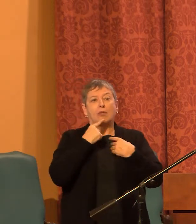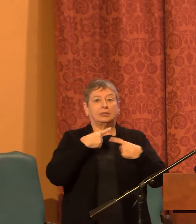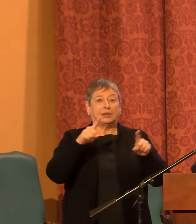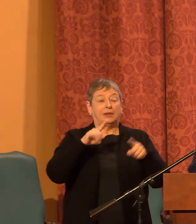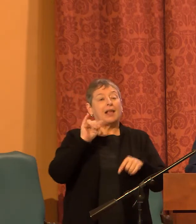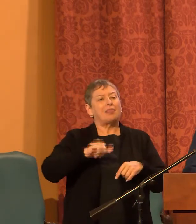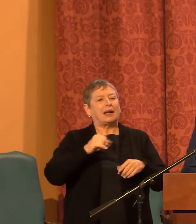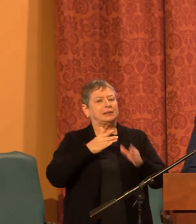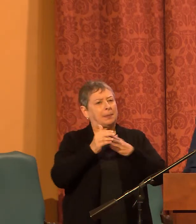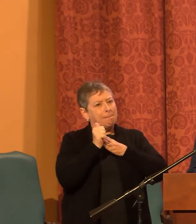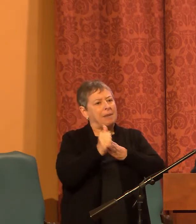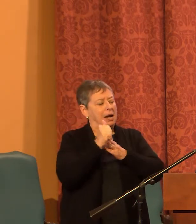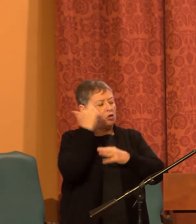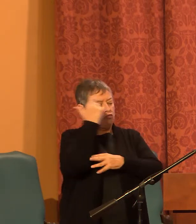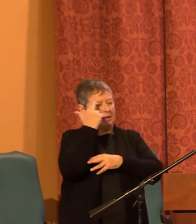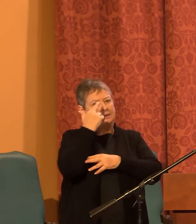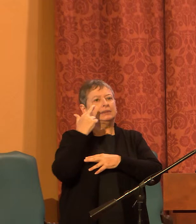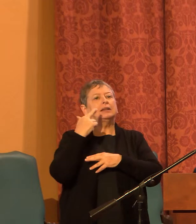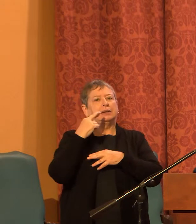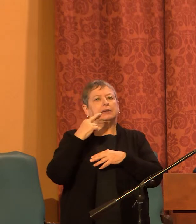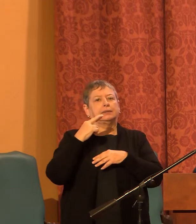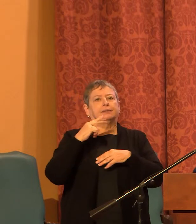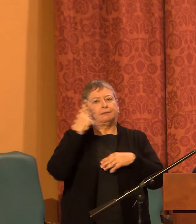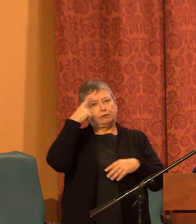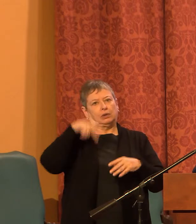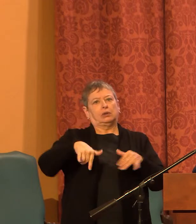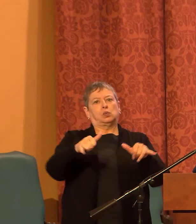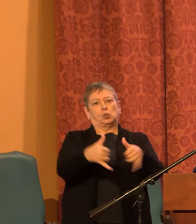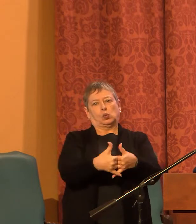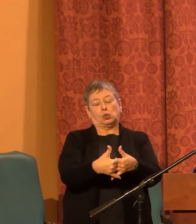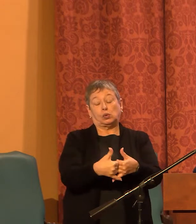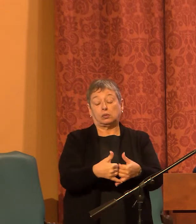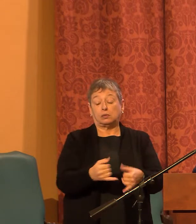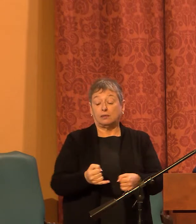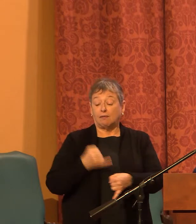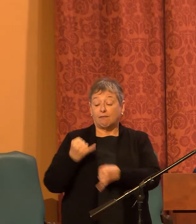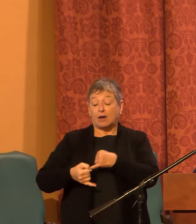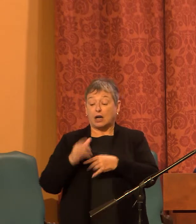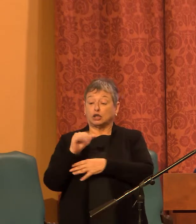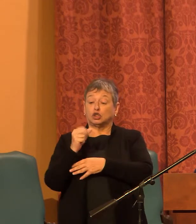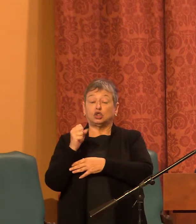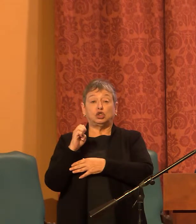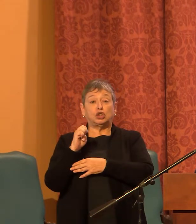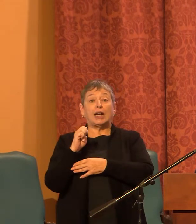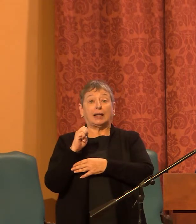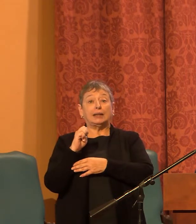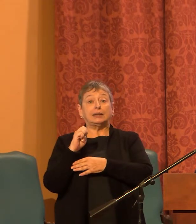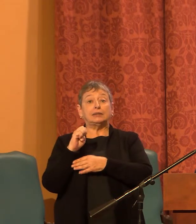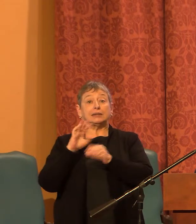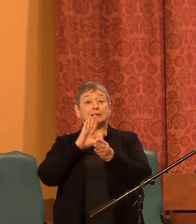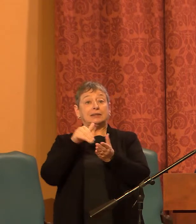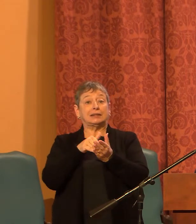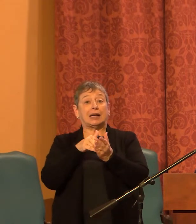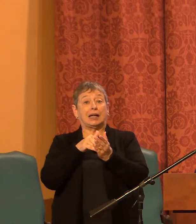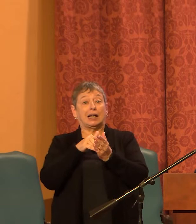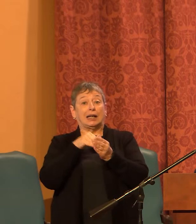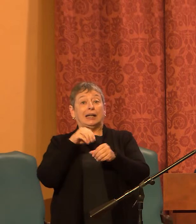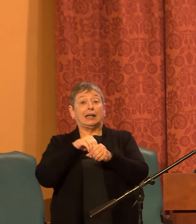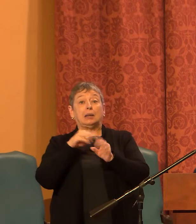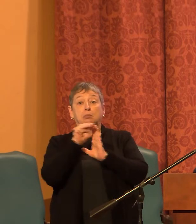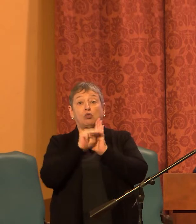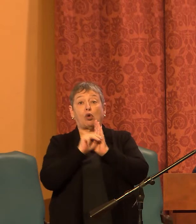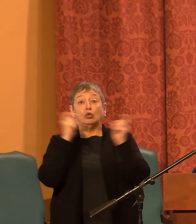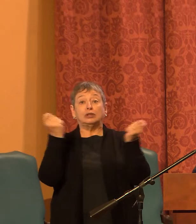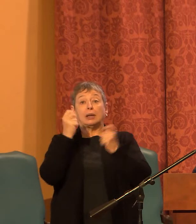reason for this award. Lastly, our Chase Operations Center in Monroe celebrated its 30th anniversary this